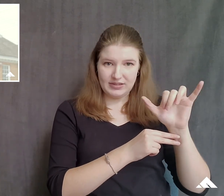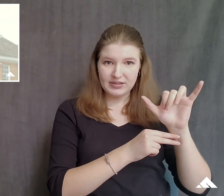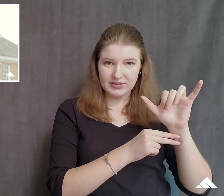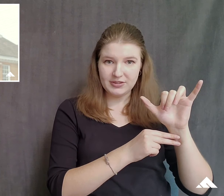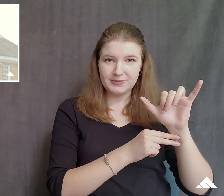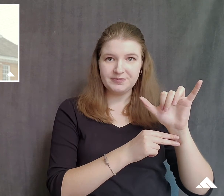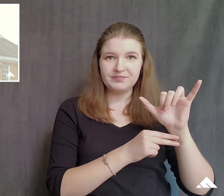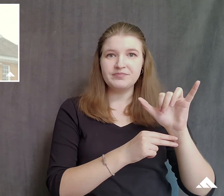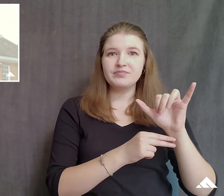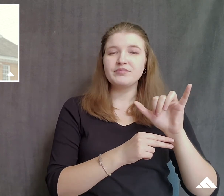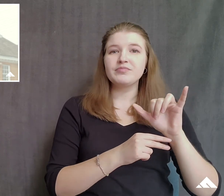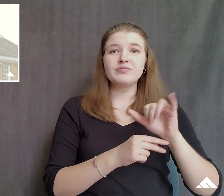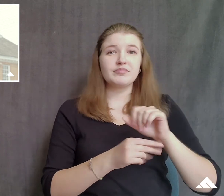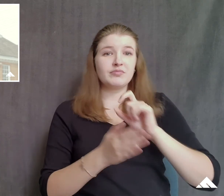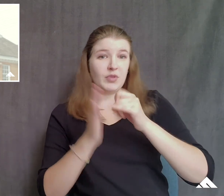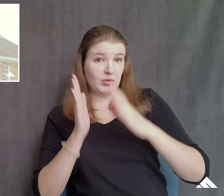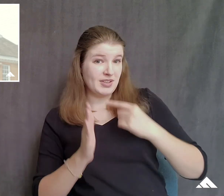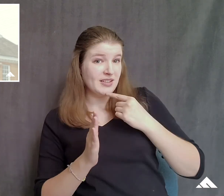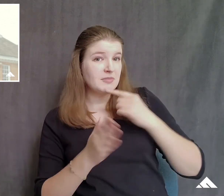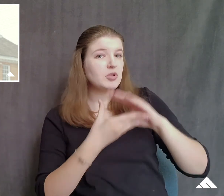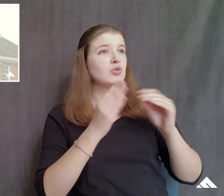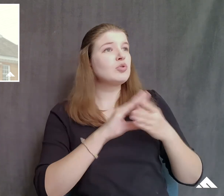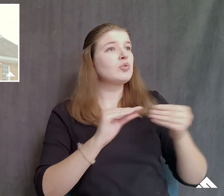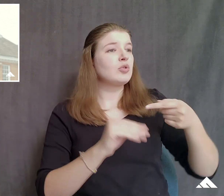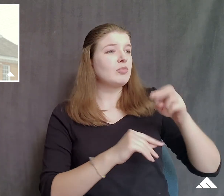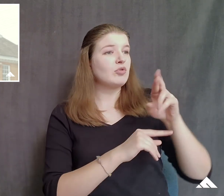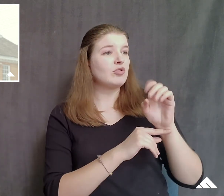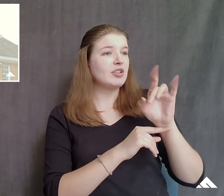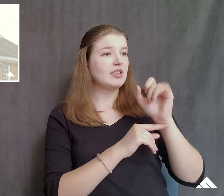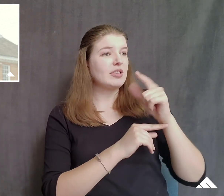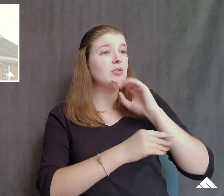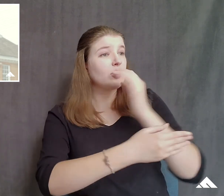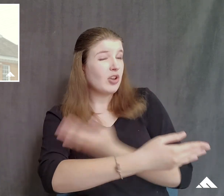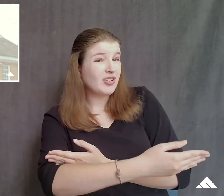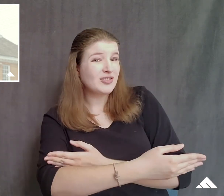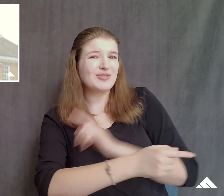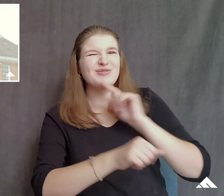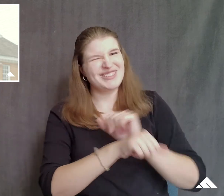About this sculpture, Mackesy writes, "This is the story of the prodigal daughter, but